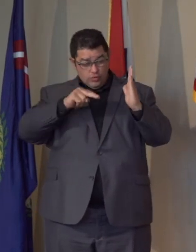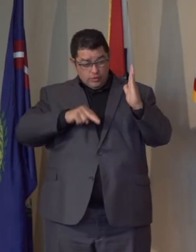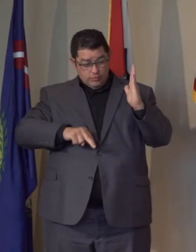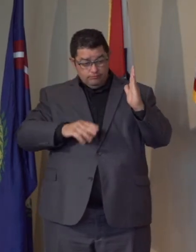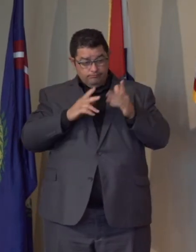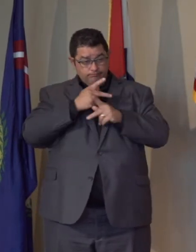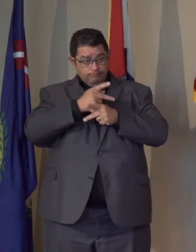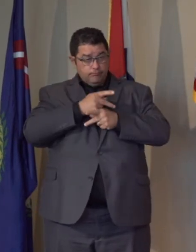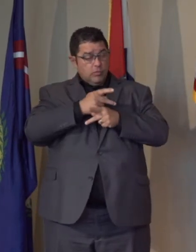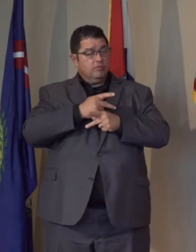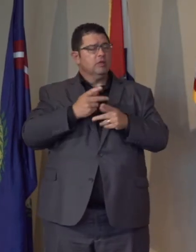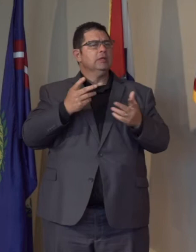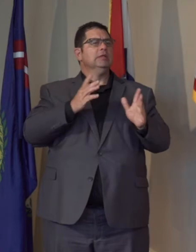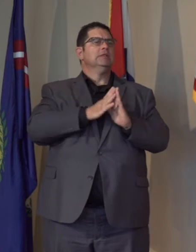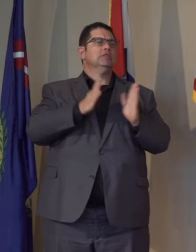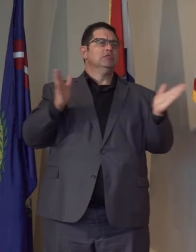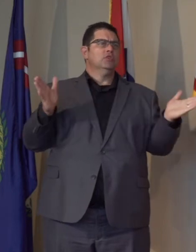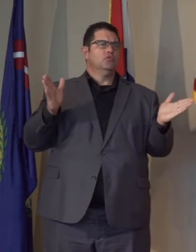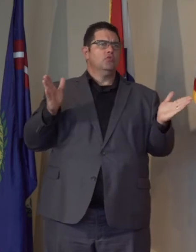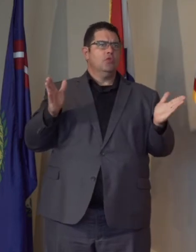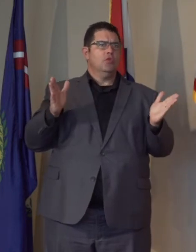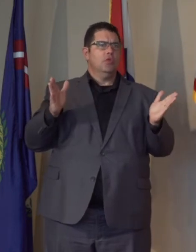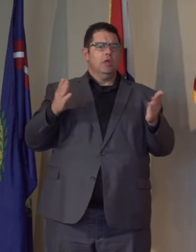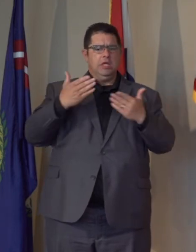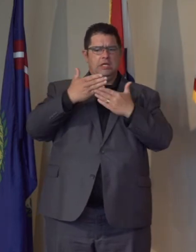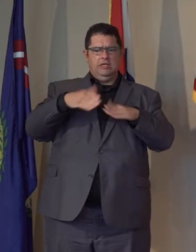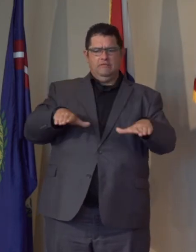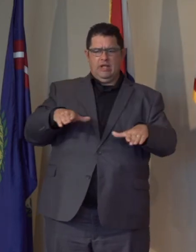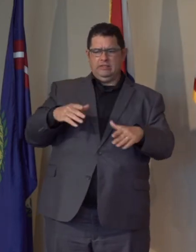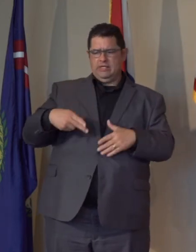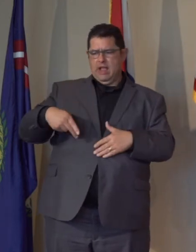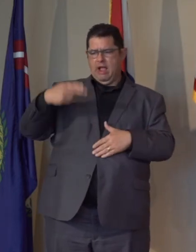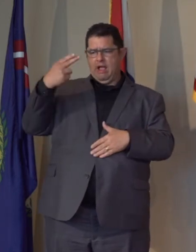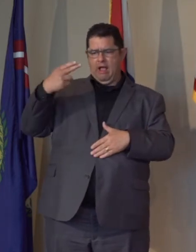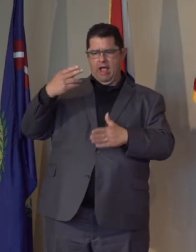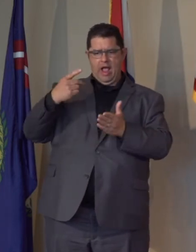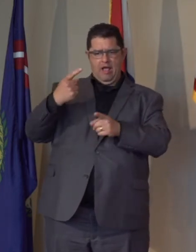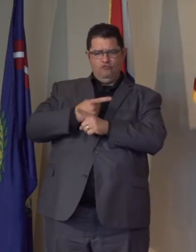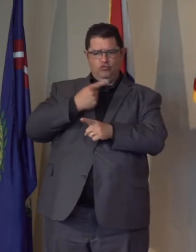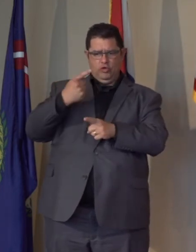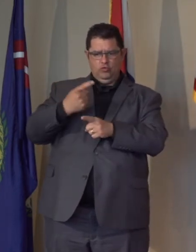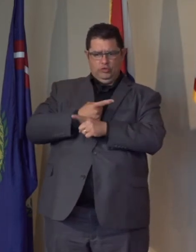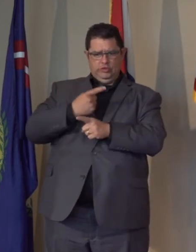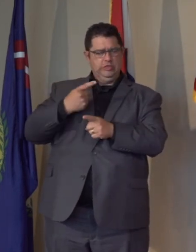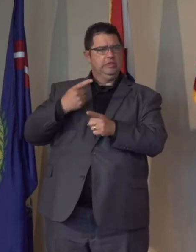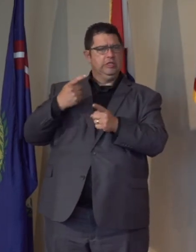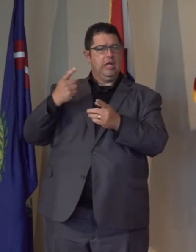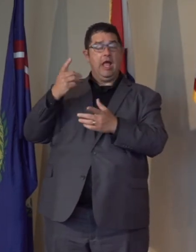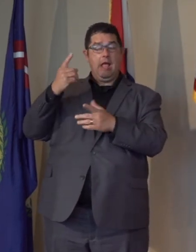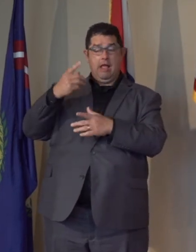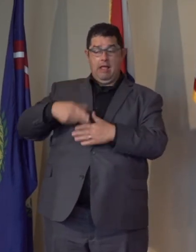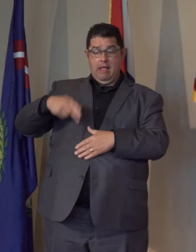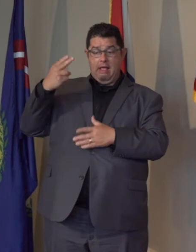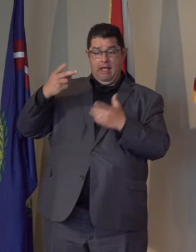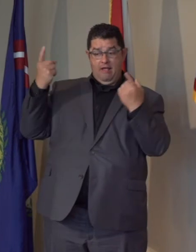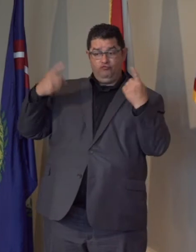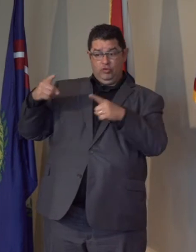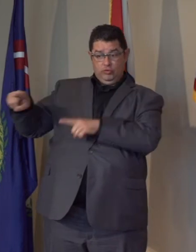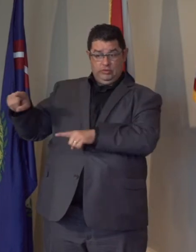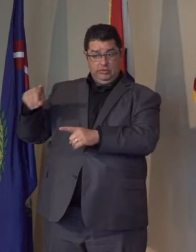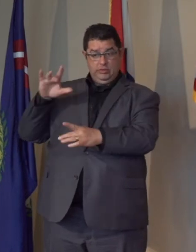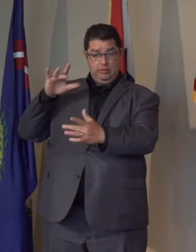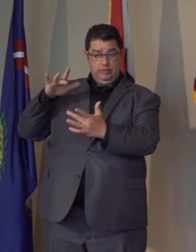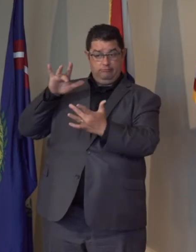in general, it divides high-frequency contact sports from low-frequency contact sports. It makes it